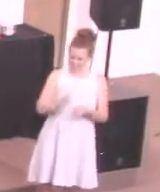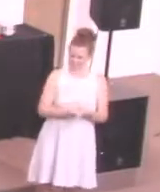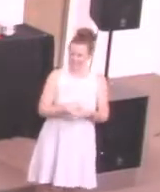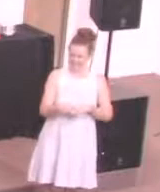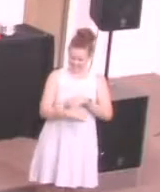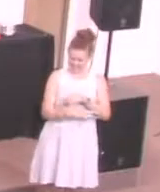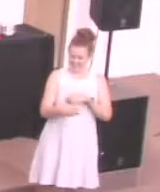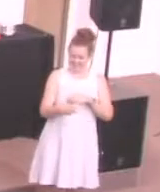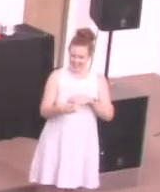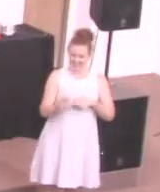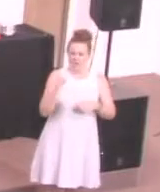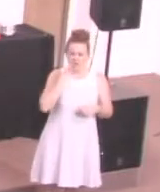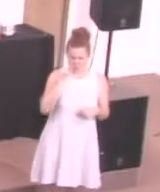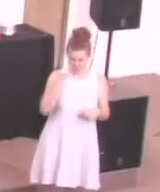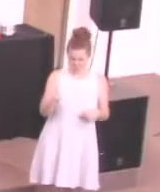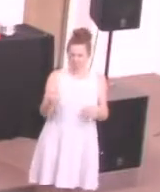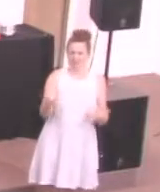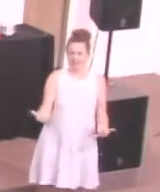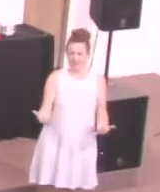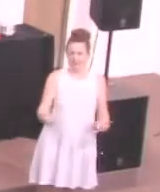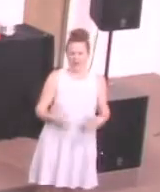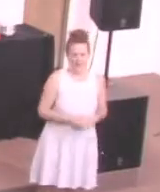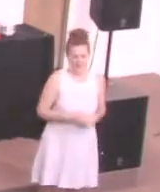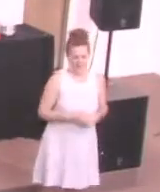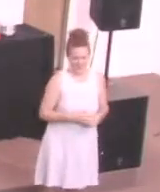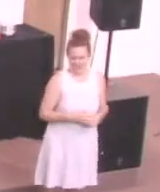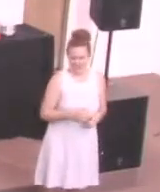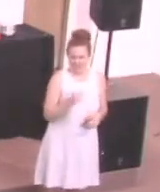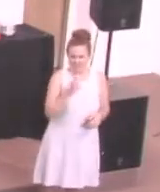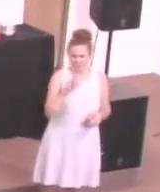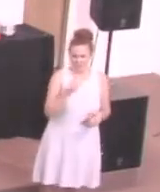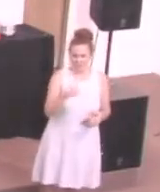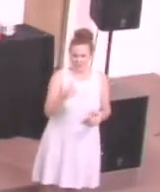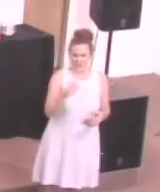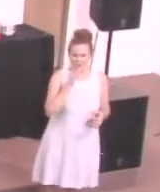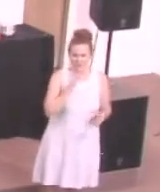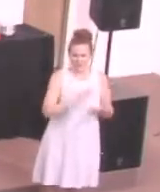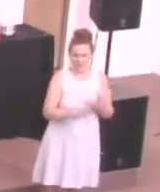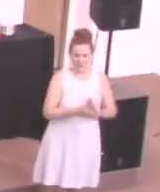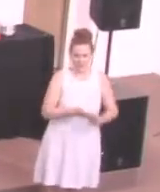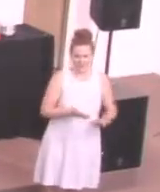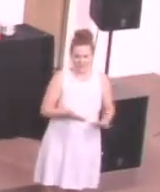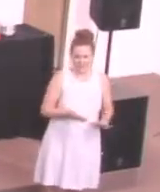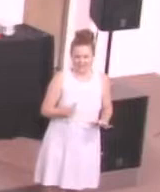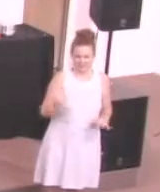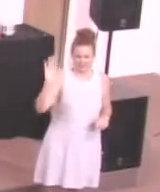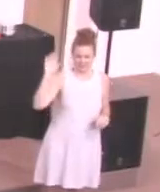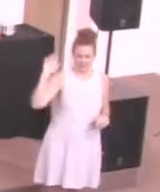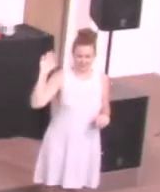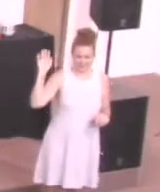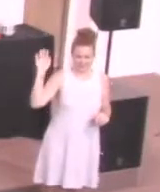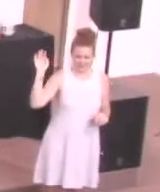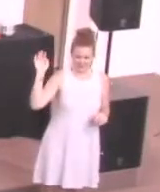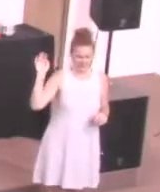Okay. She does now. Who in this room has been forgiven?